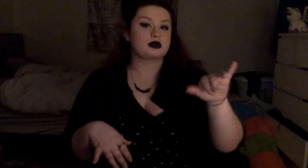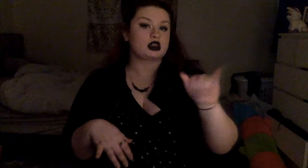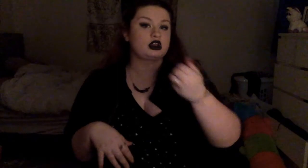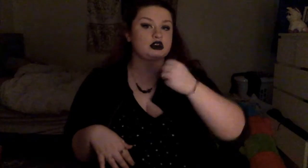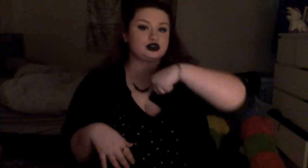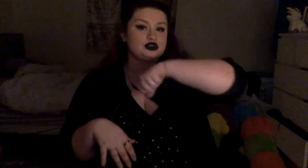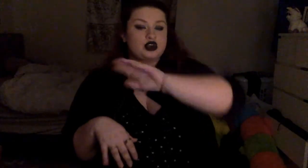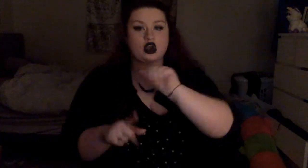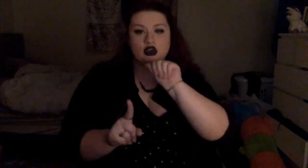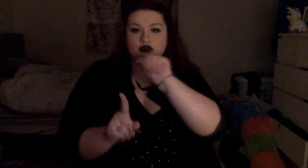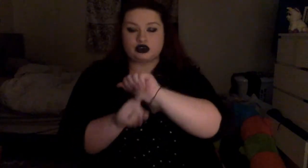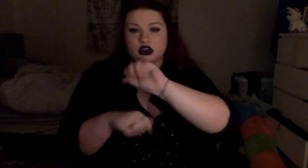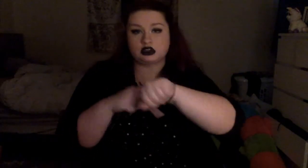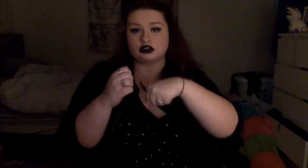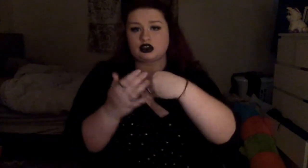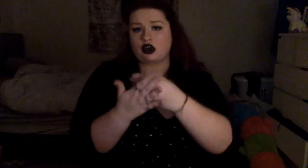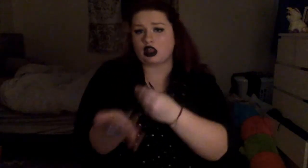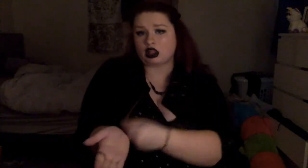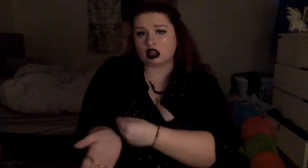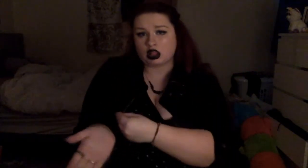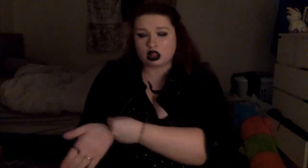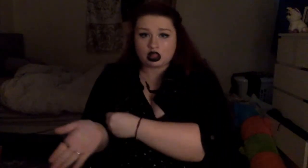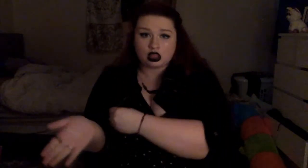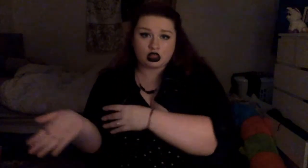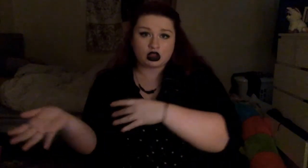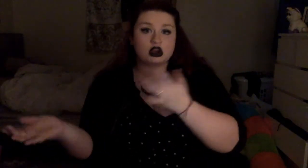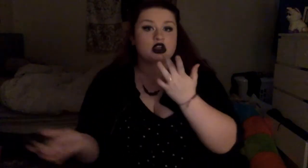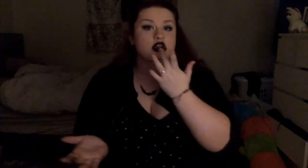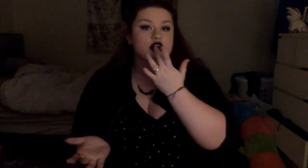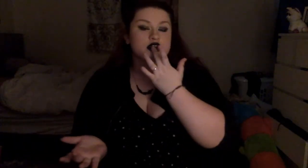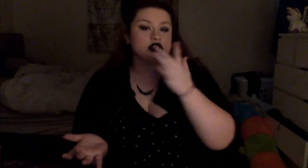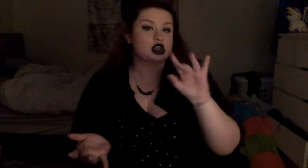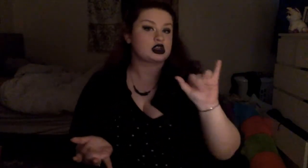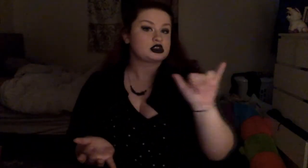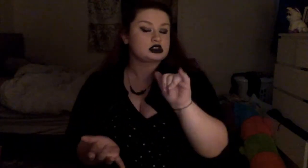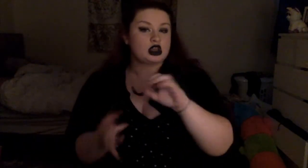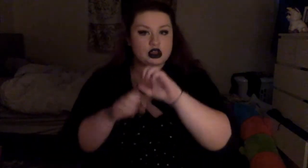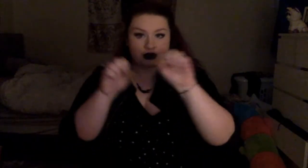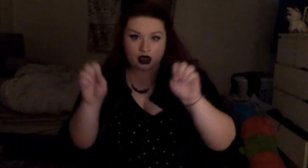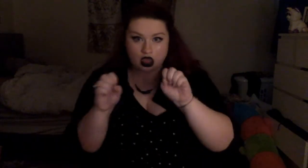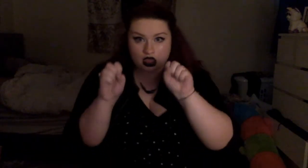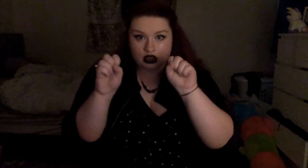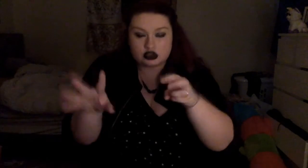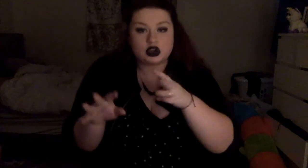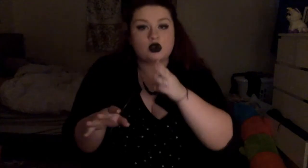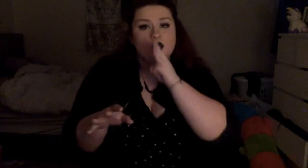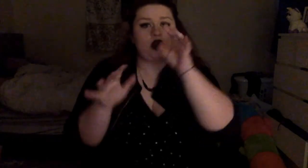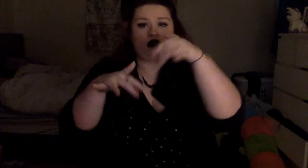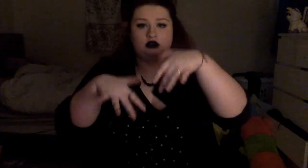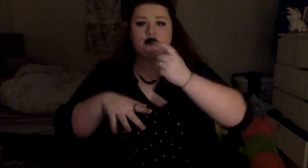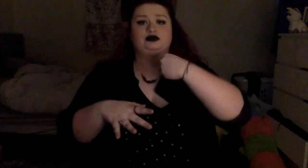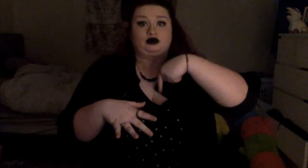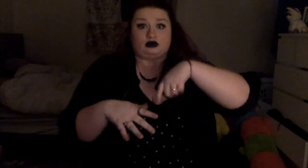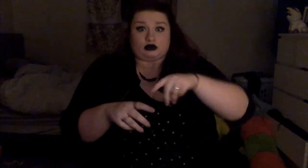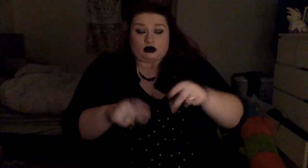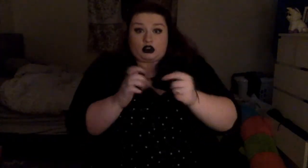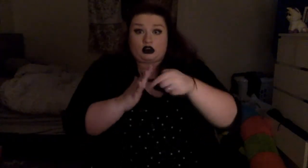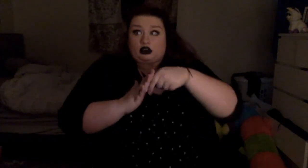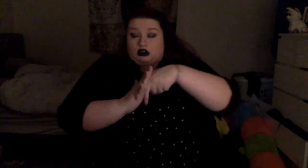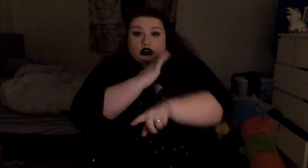I'm like a scarf trick, it's all up the sleeve. I taste like magic, waves that swallow quick and